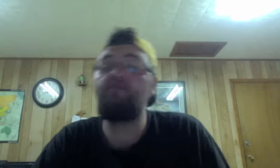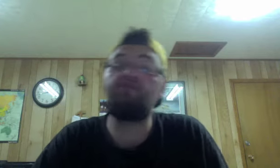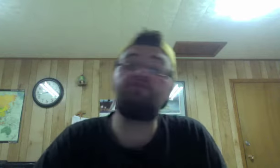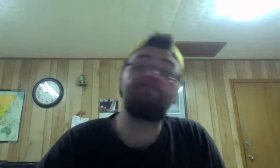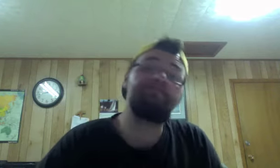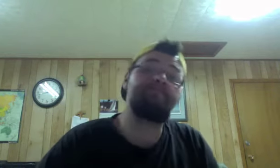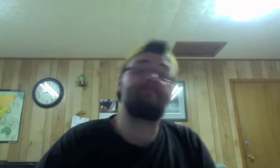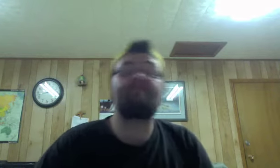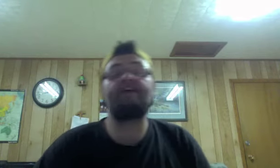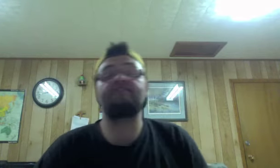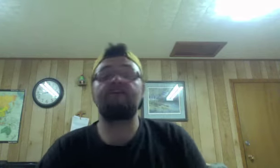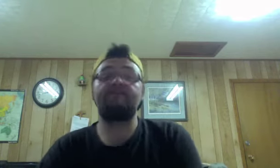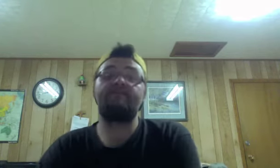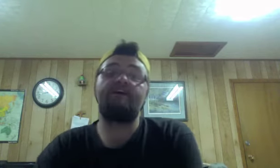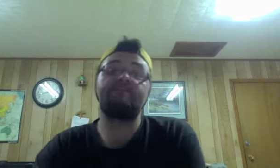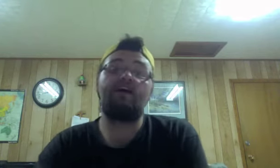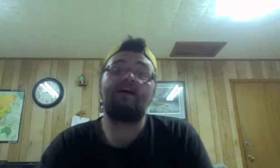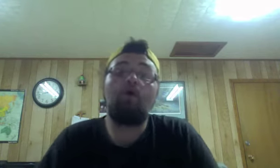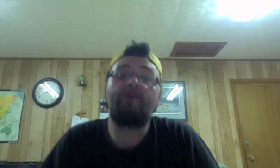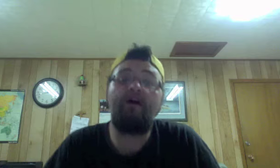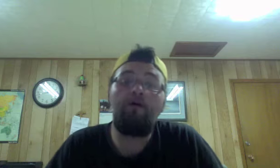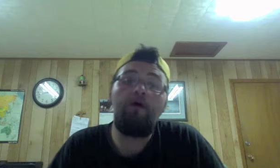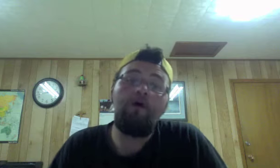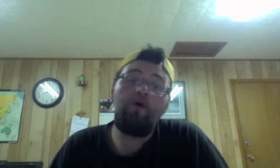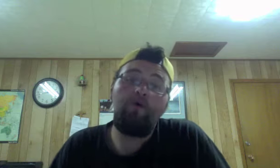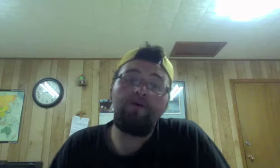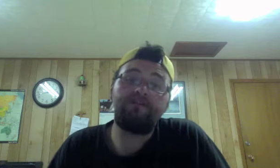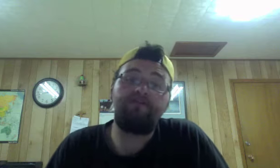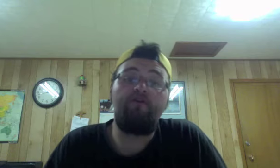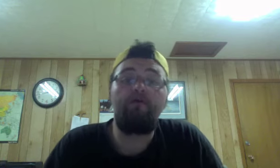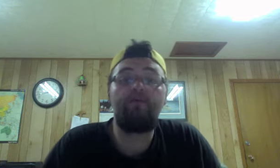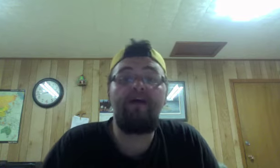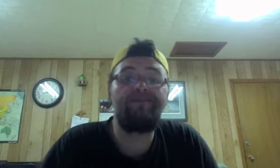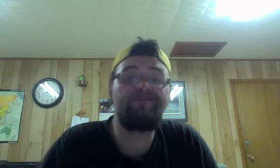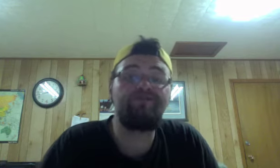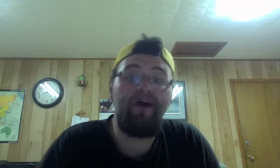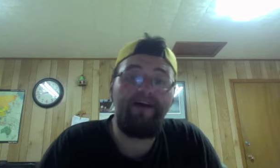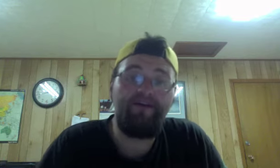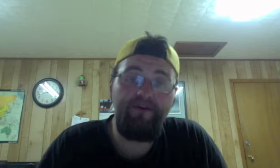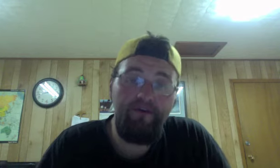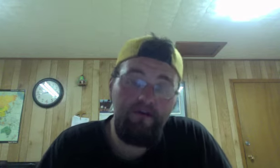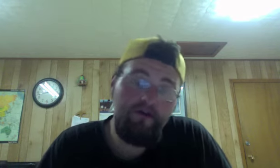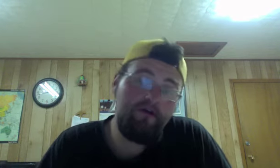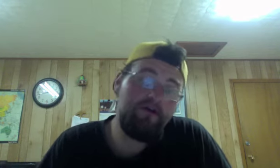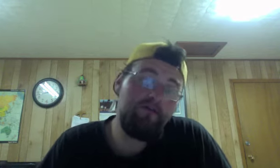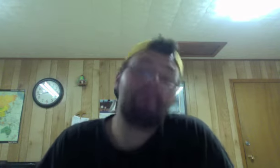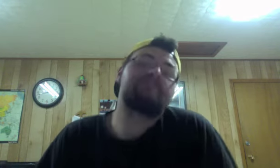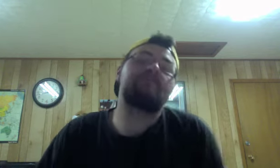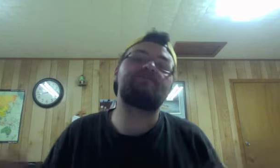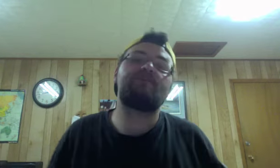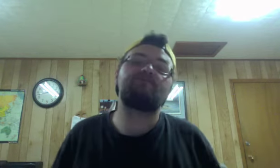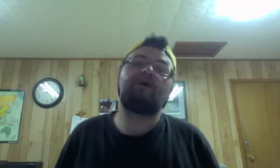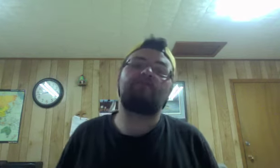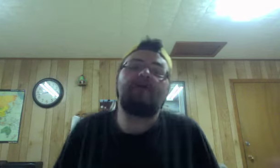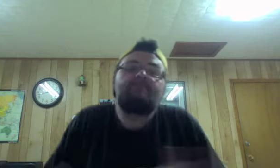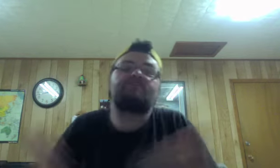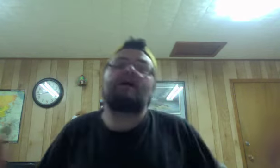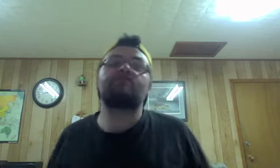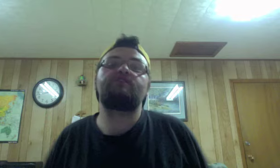new faces on defense like Odell Willis the former mayor of Swagerville. Maybe still is the mayor of Swagerville. Maybe Saskatchewan is the